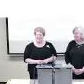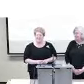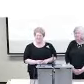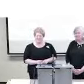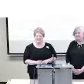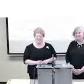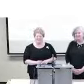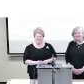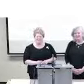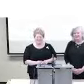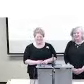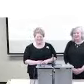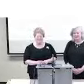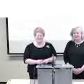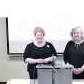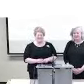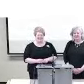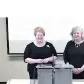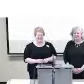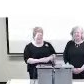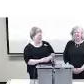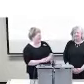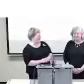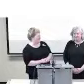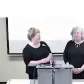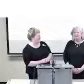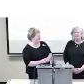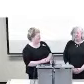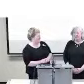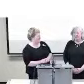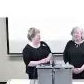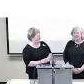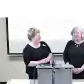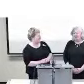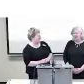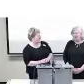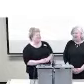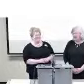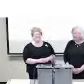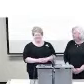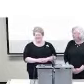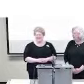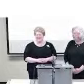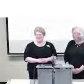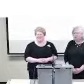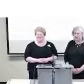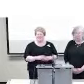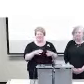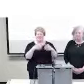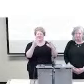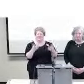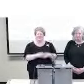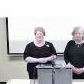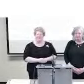favorite is the to-do list i like making lists do you have a favorite i think preparing and cleaning okay it's important